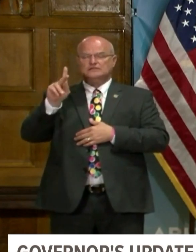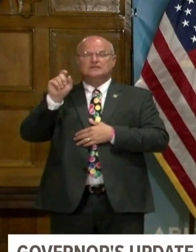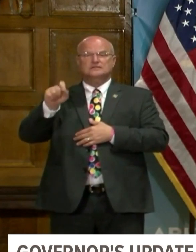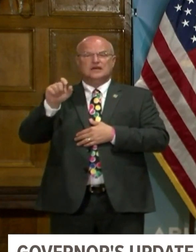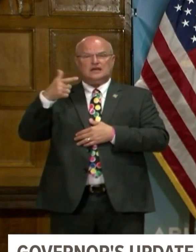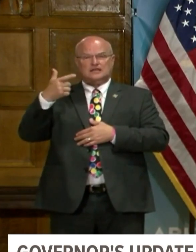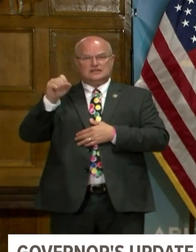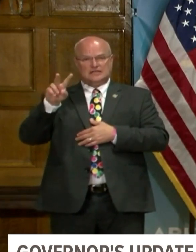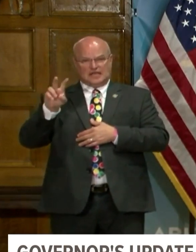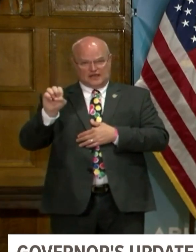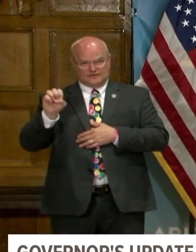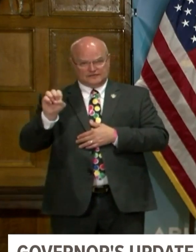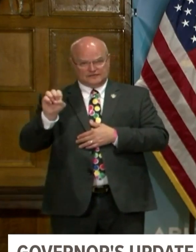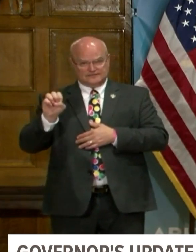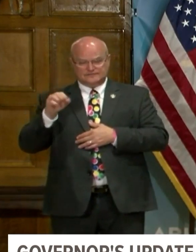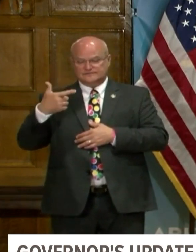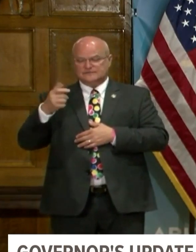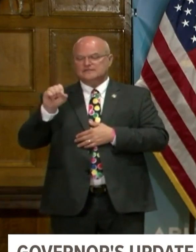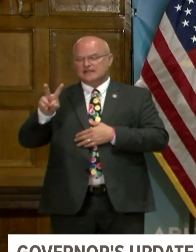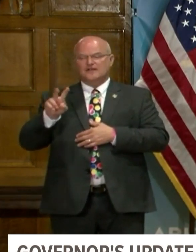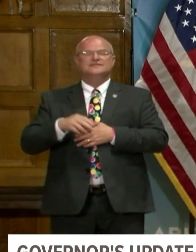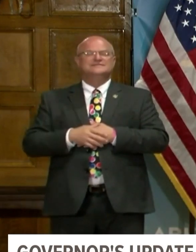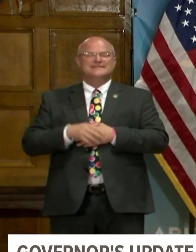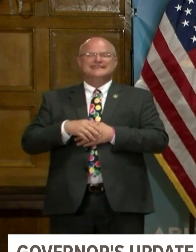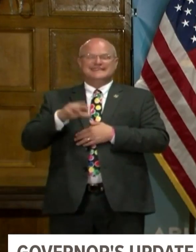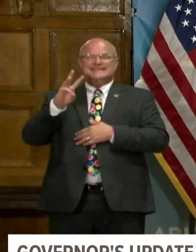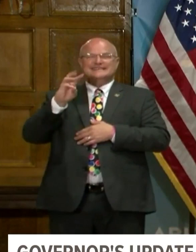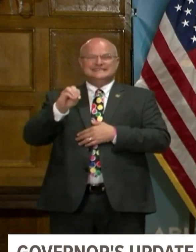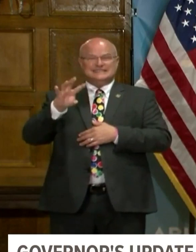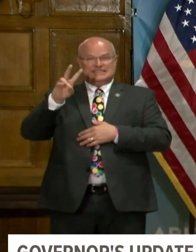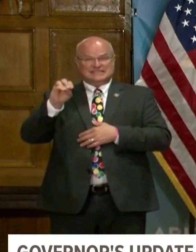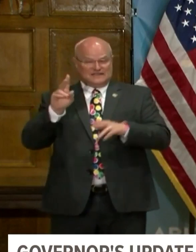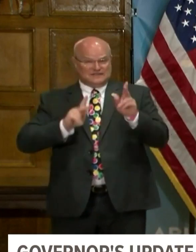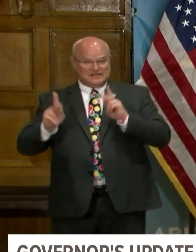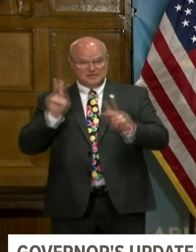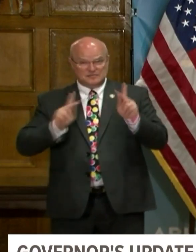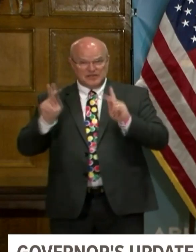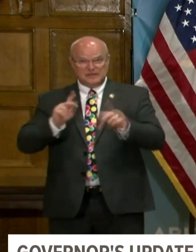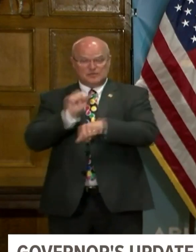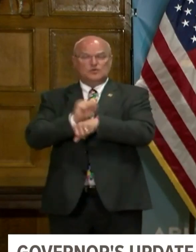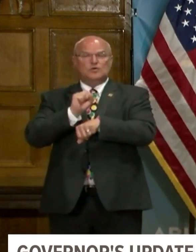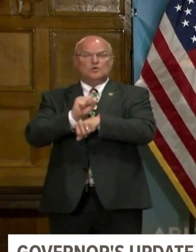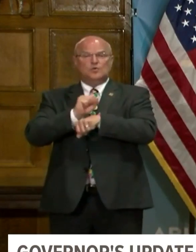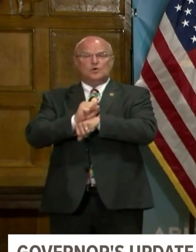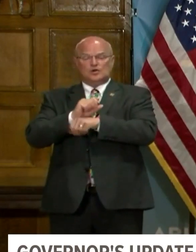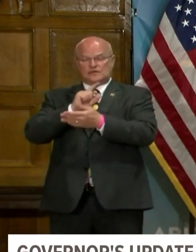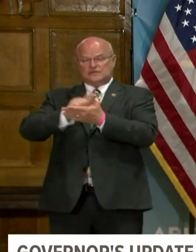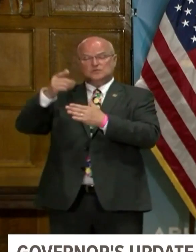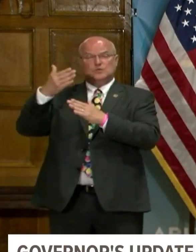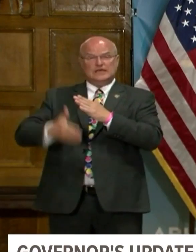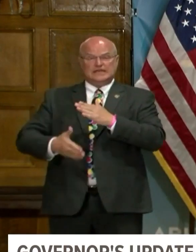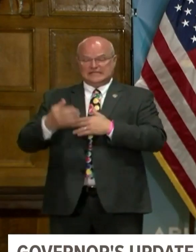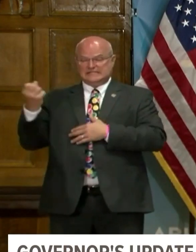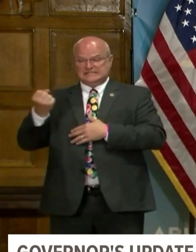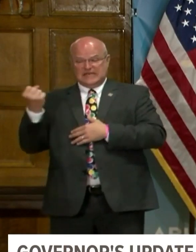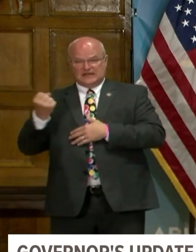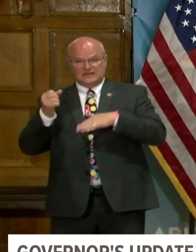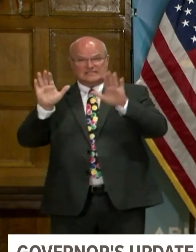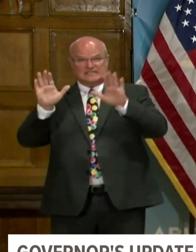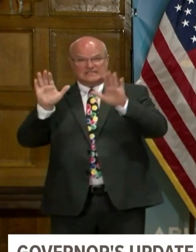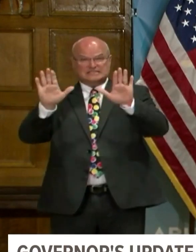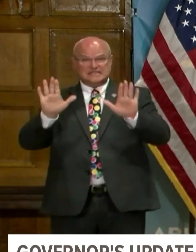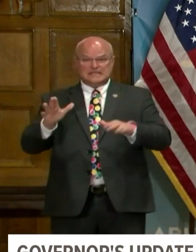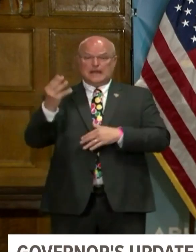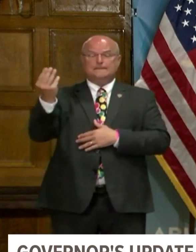pua.arkansas.gov. There will be 60 to 70 people working over the weekend on Saturday,